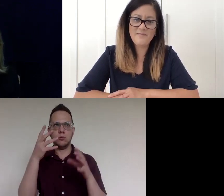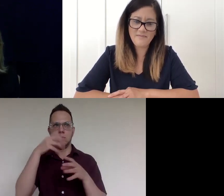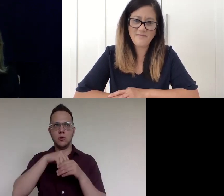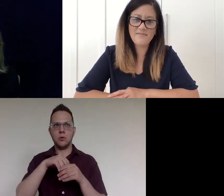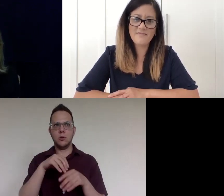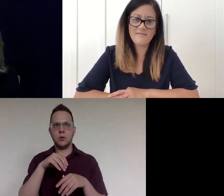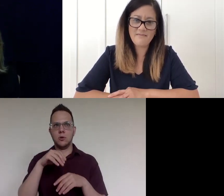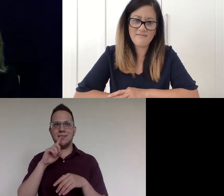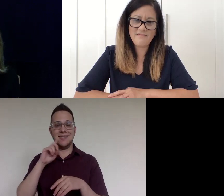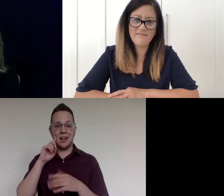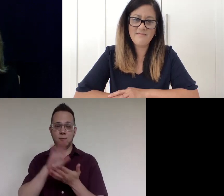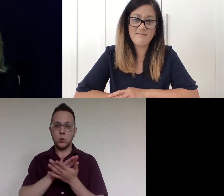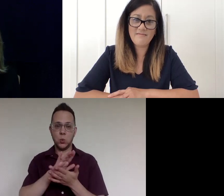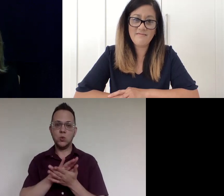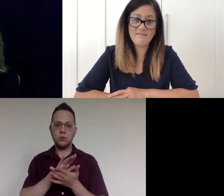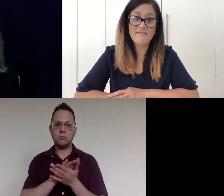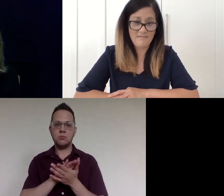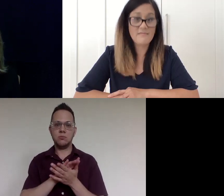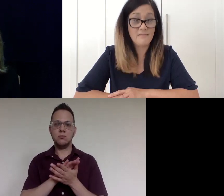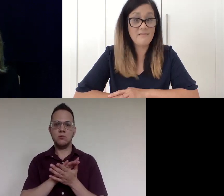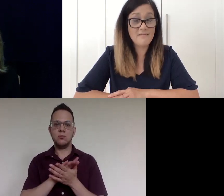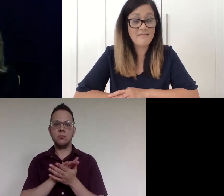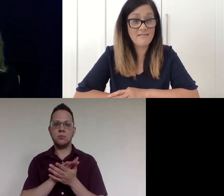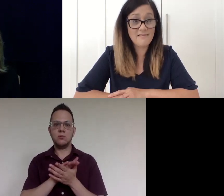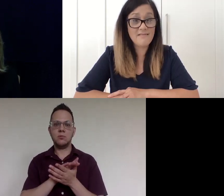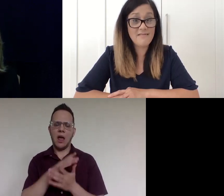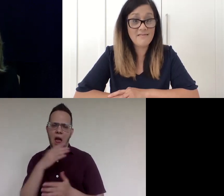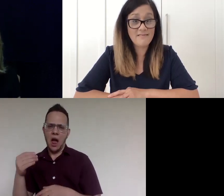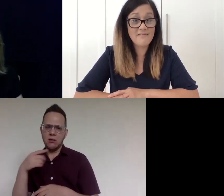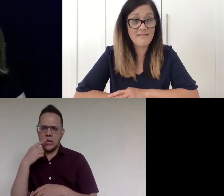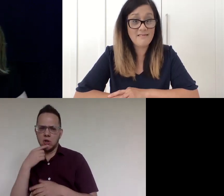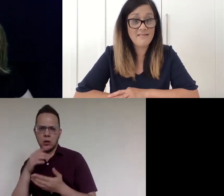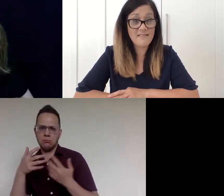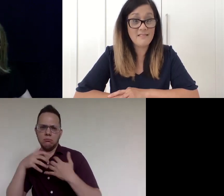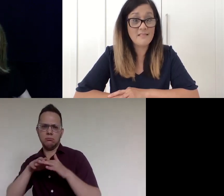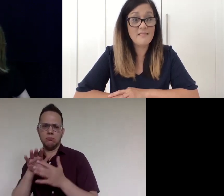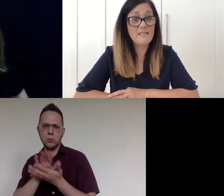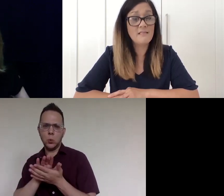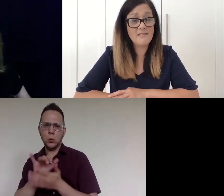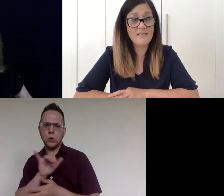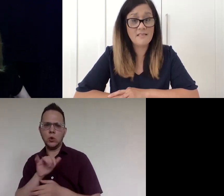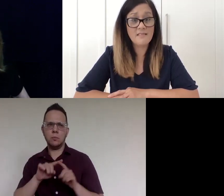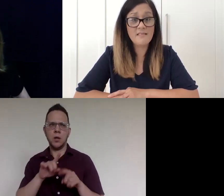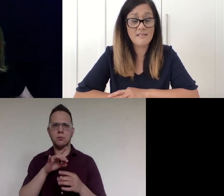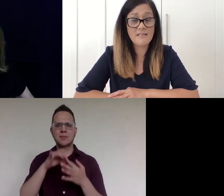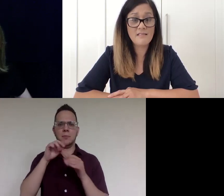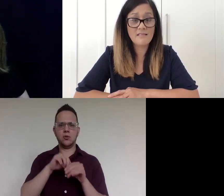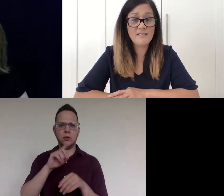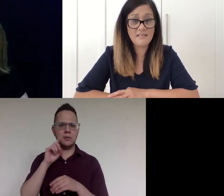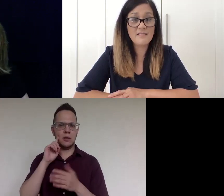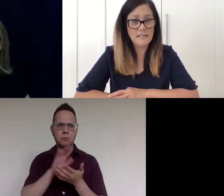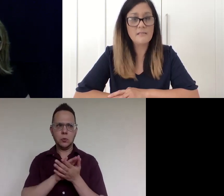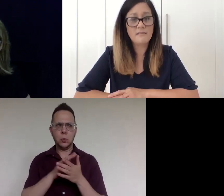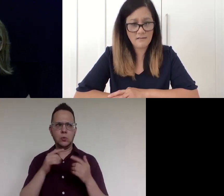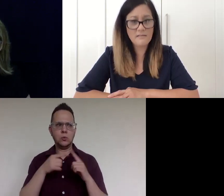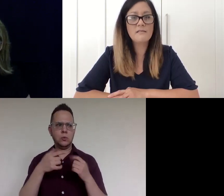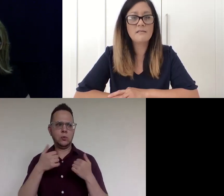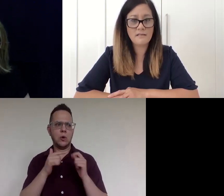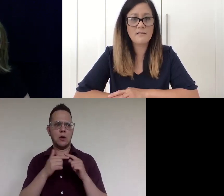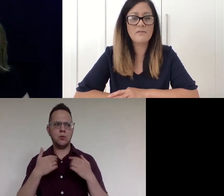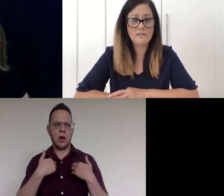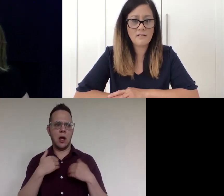It's hard to keep people's attention, and we really do need the educators to be in the schools for the deaf and those deaf people